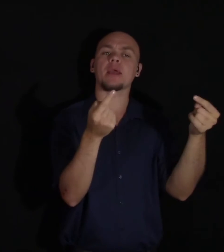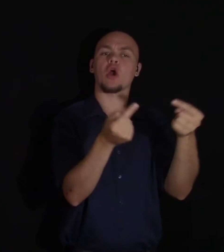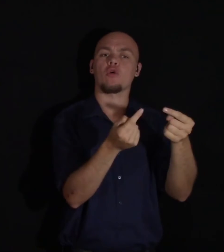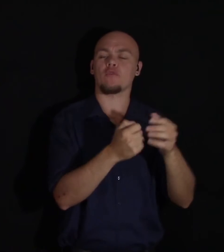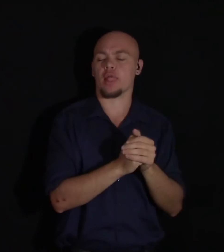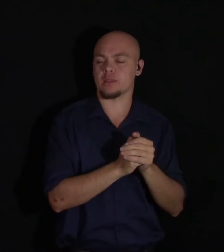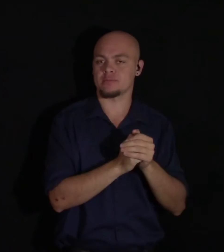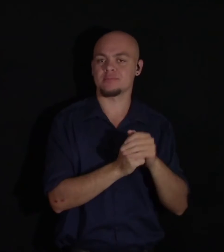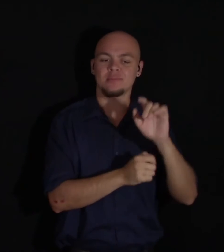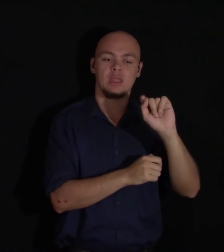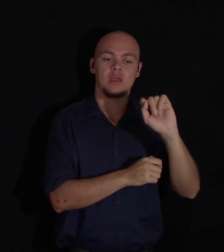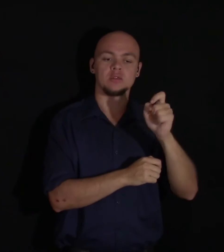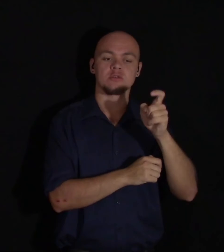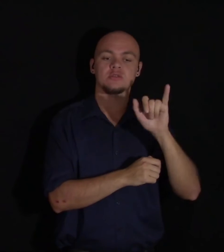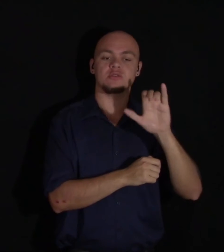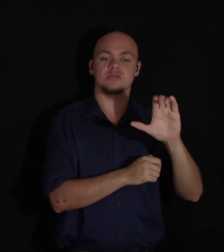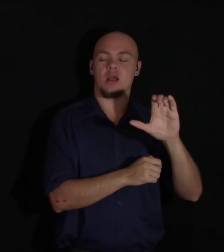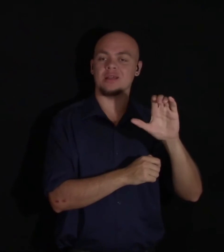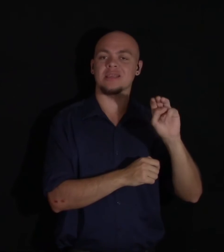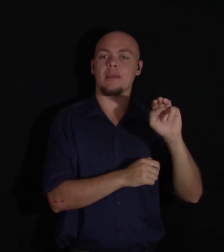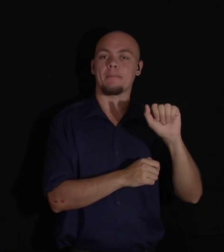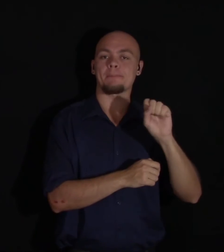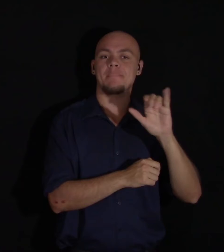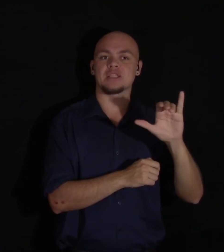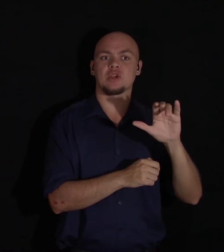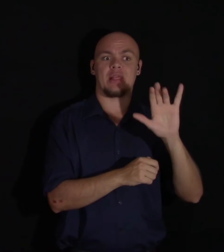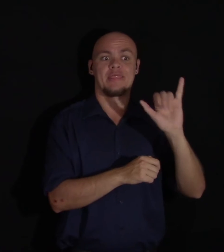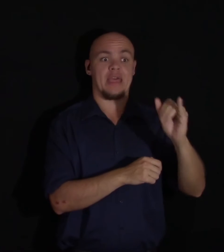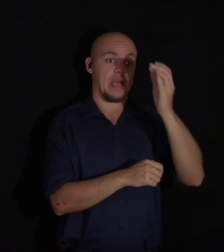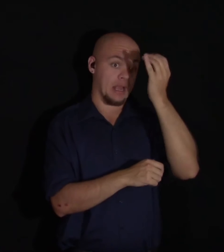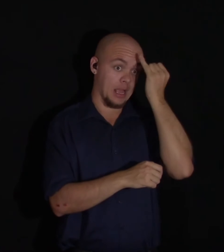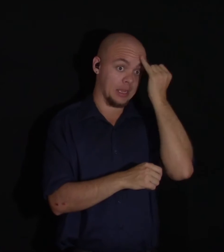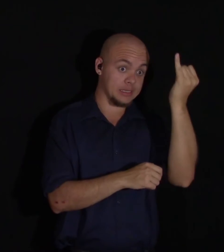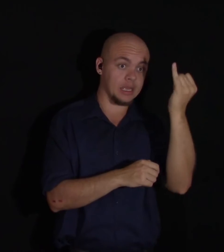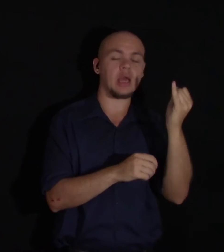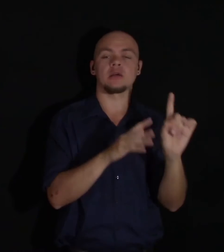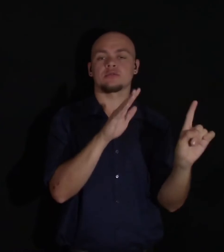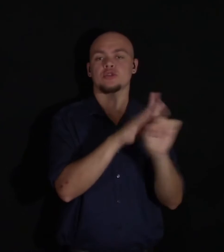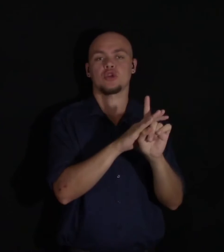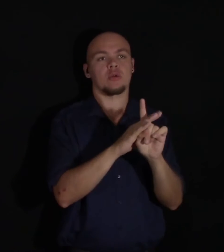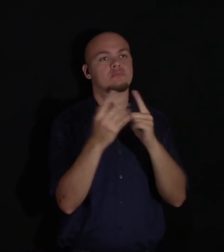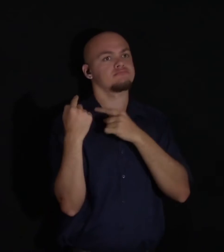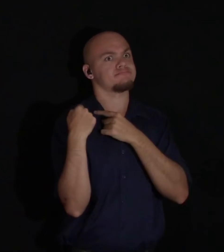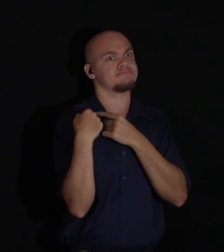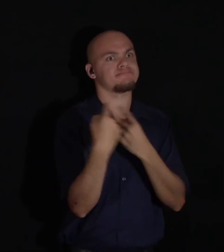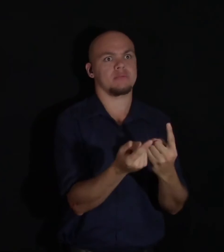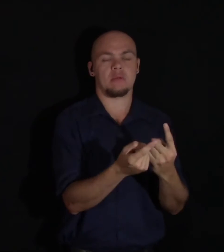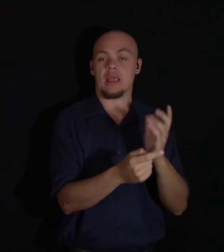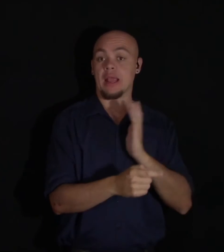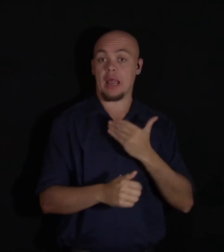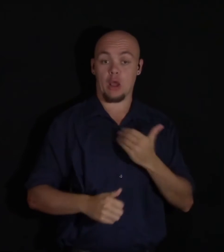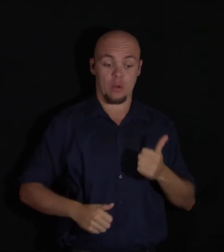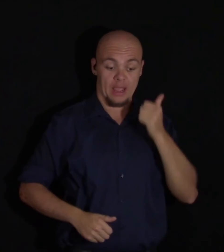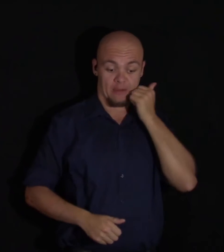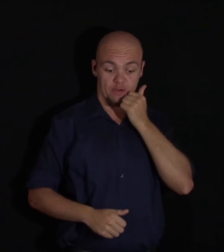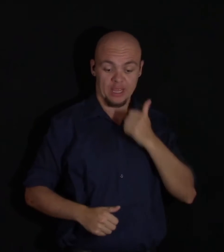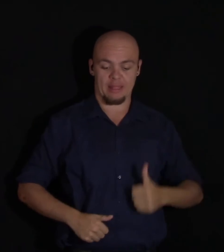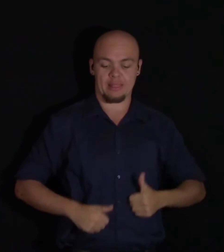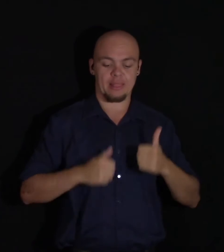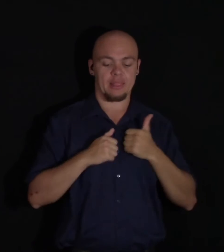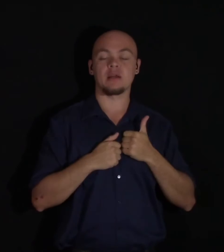notion of toxic masculinity has been around since forever and is still present in our daily lives. For